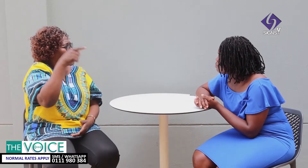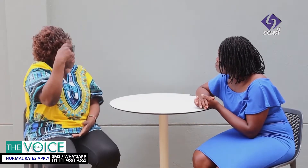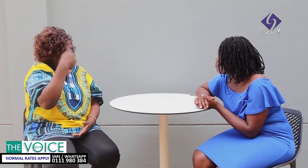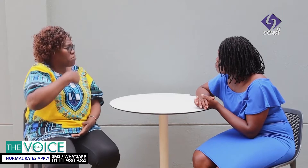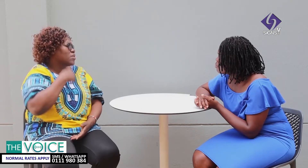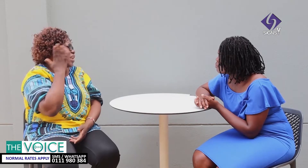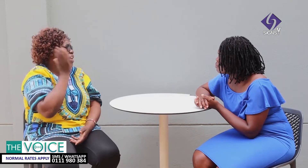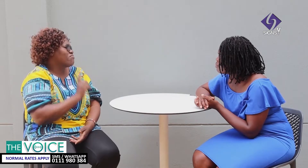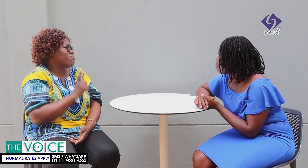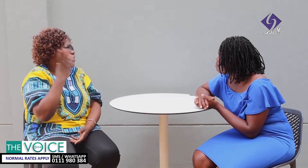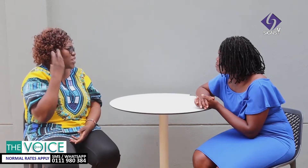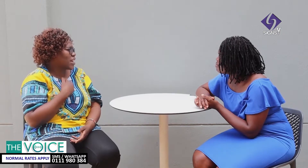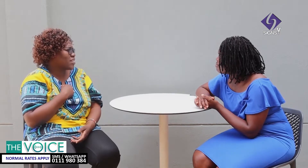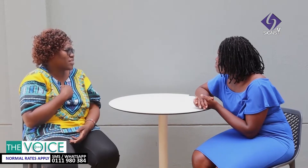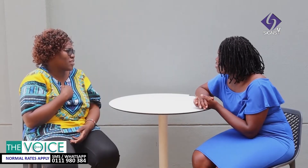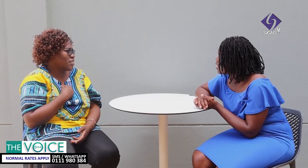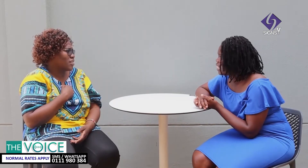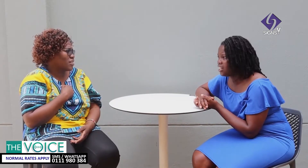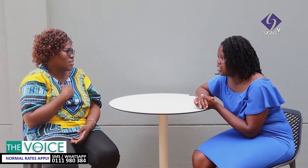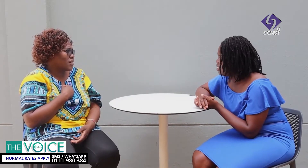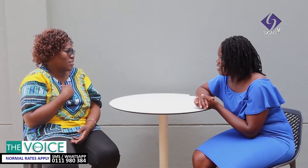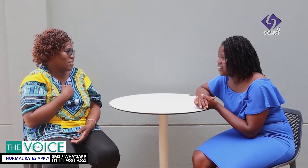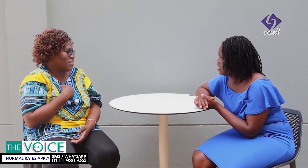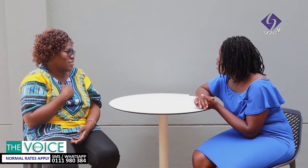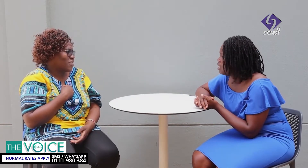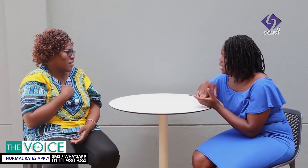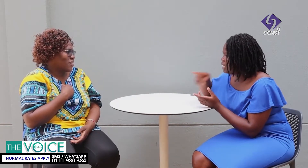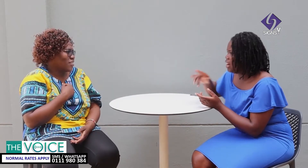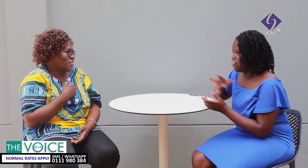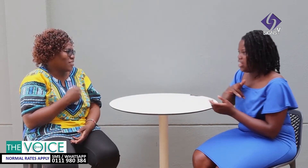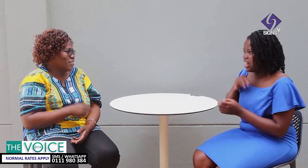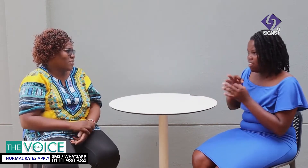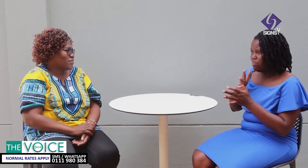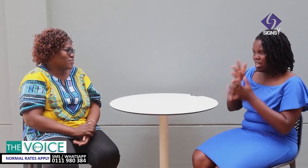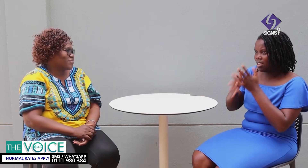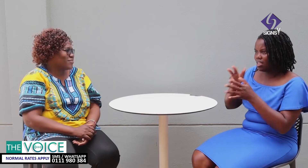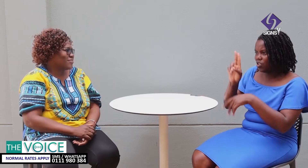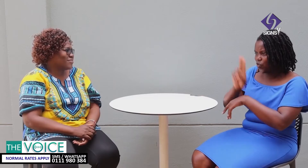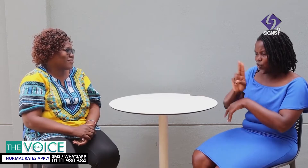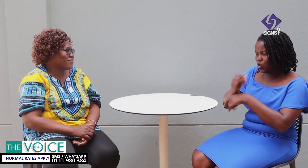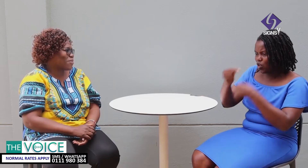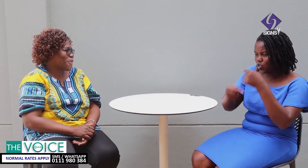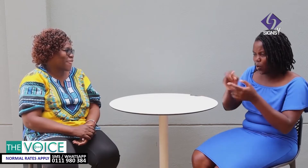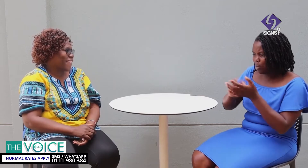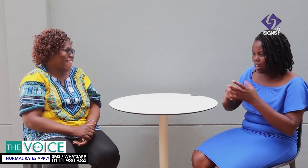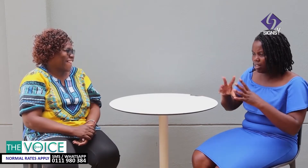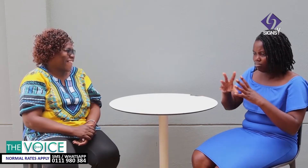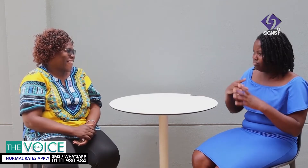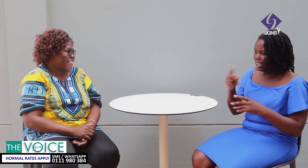like not good? Yes, actually mouthing was they would rely on me to use. And